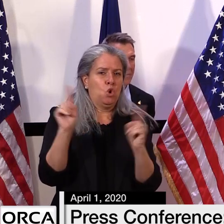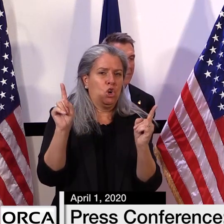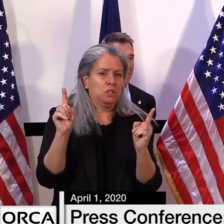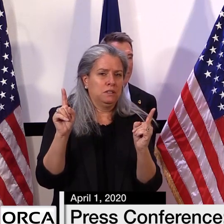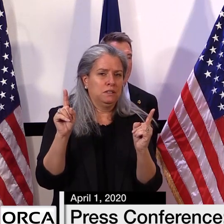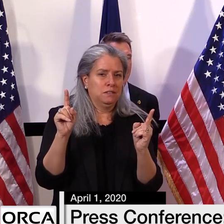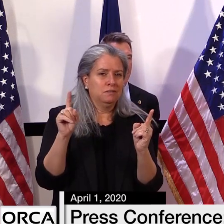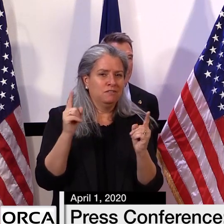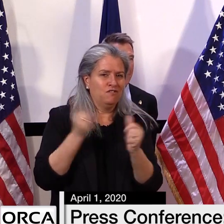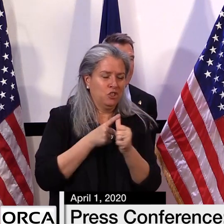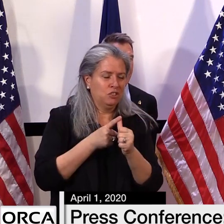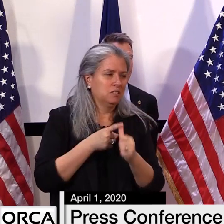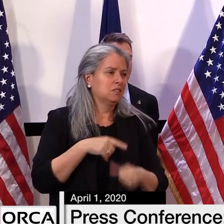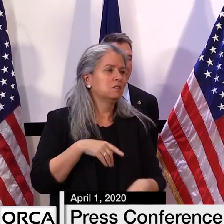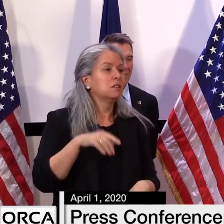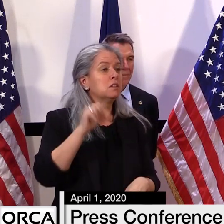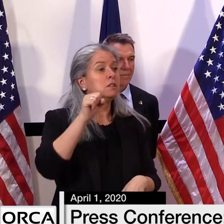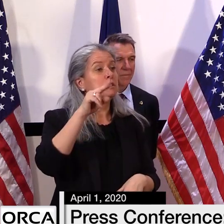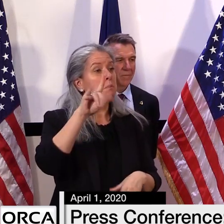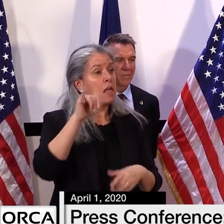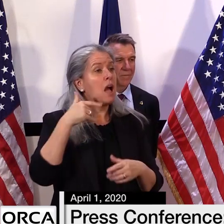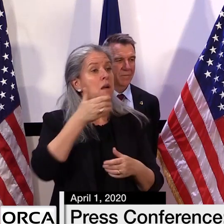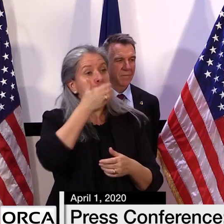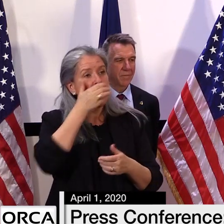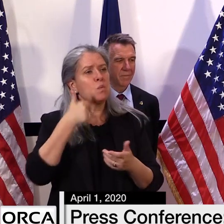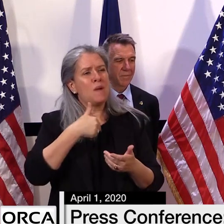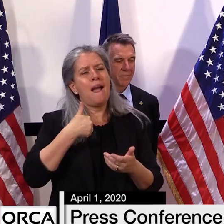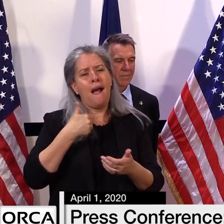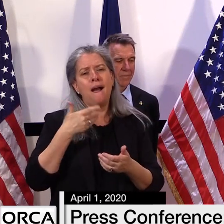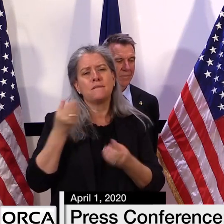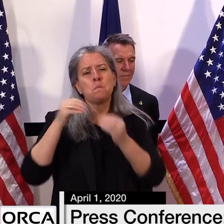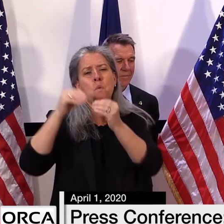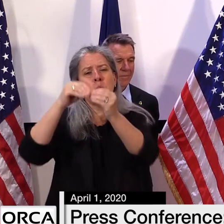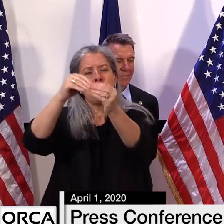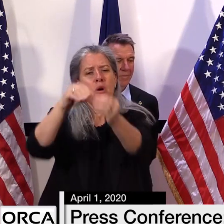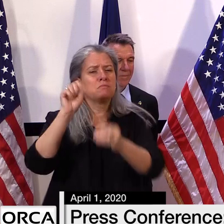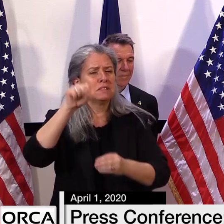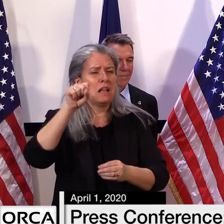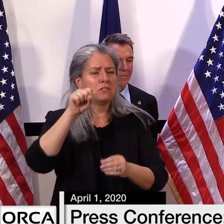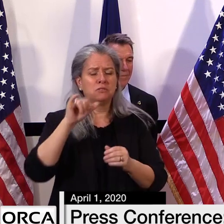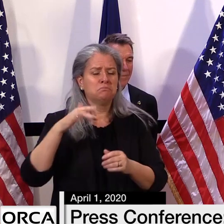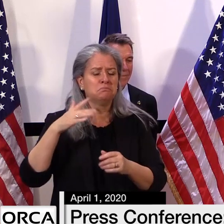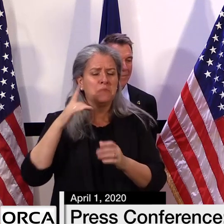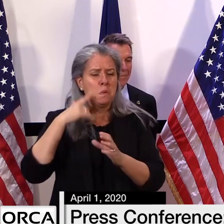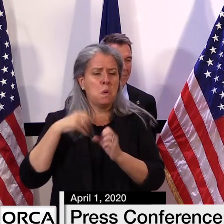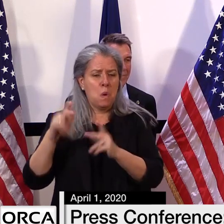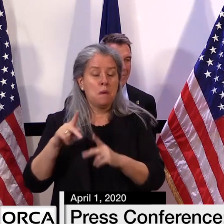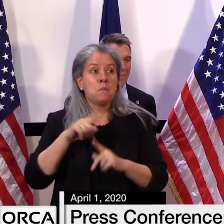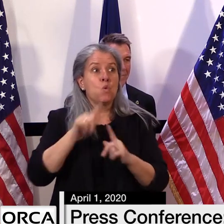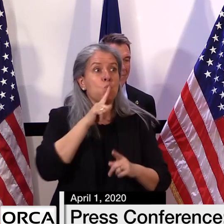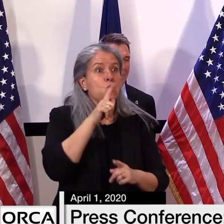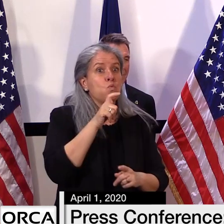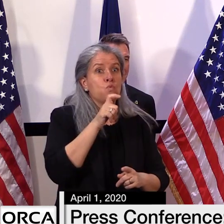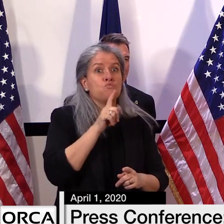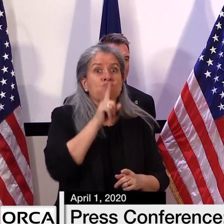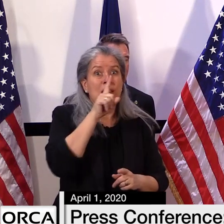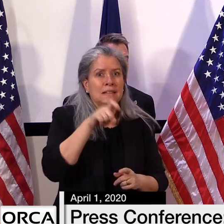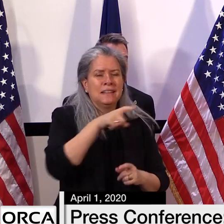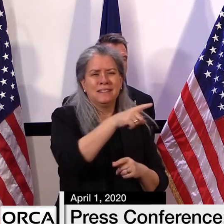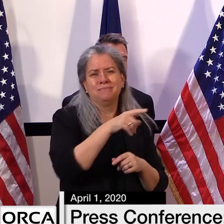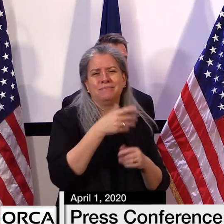supply is improving substantially, but clearly prioritizing those in the professions who need them the